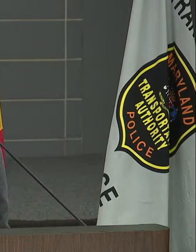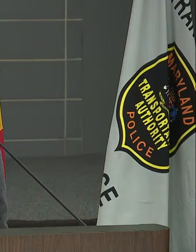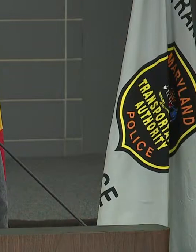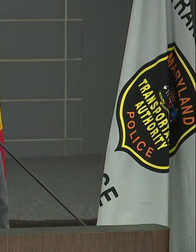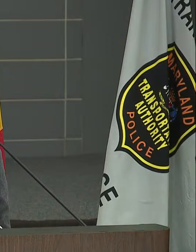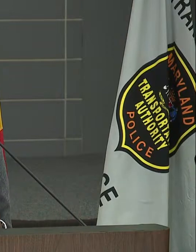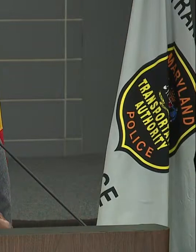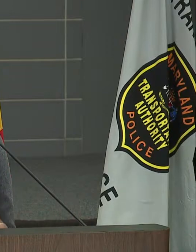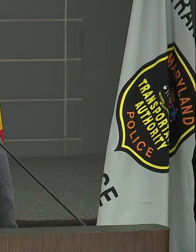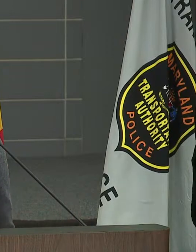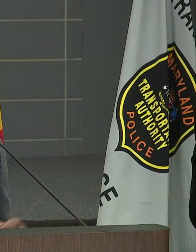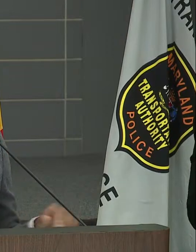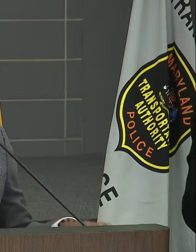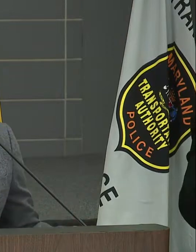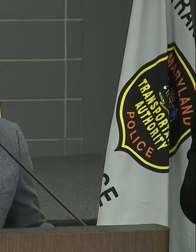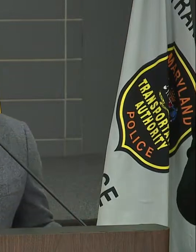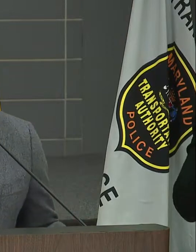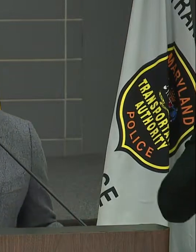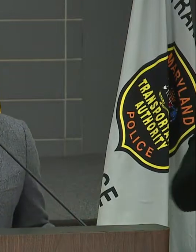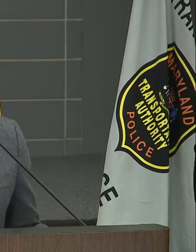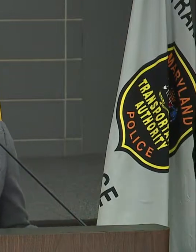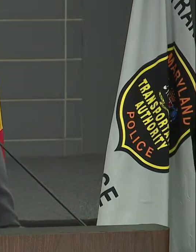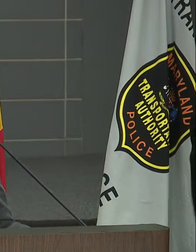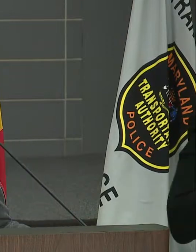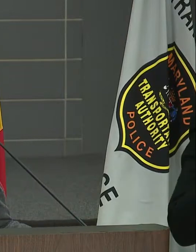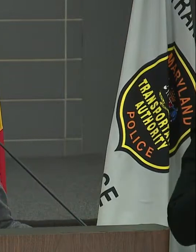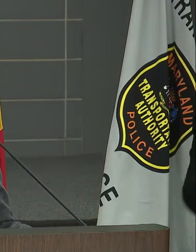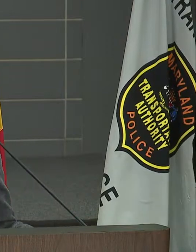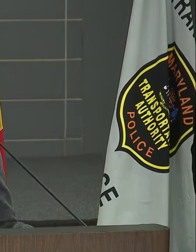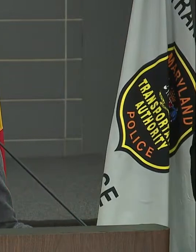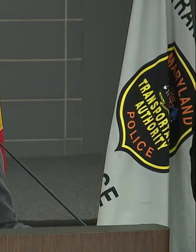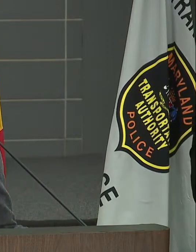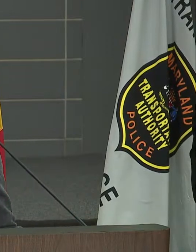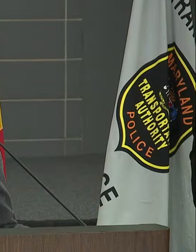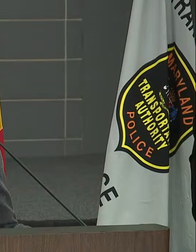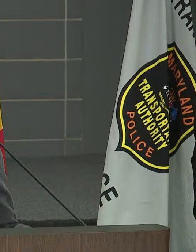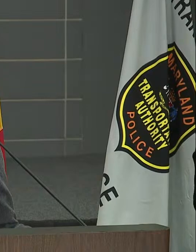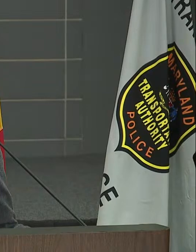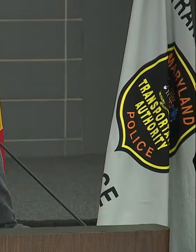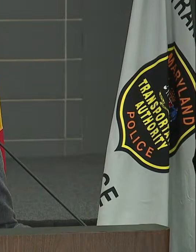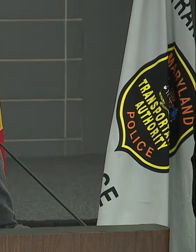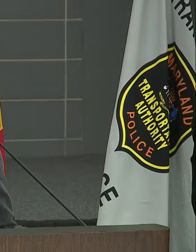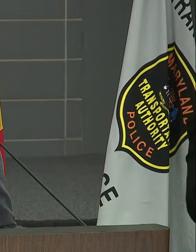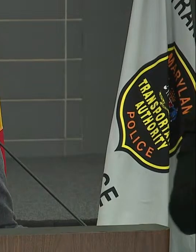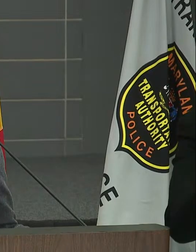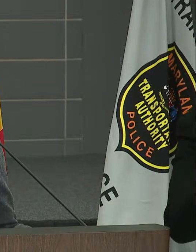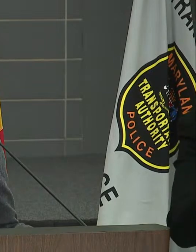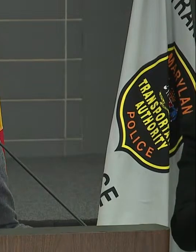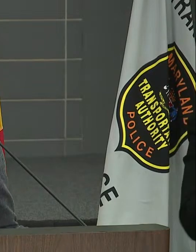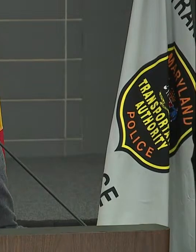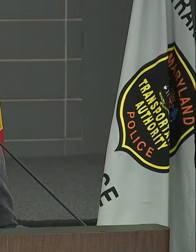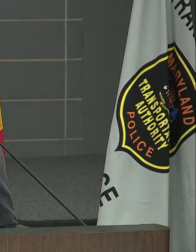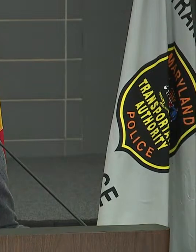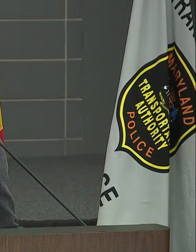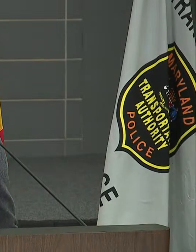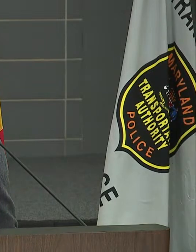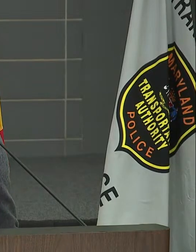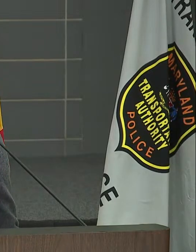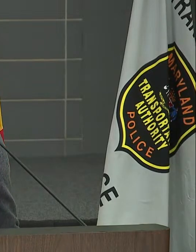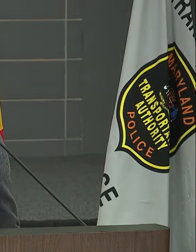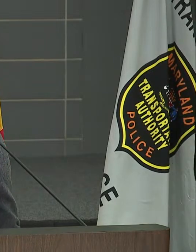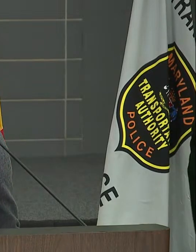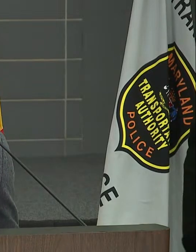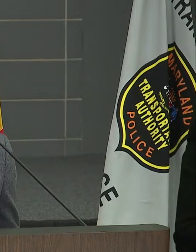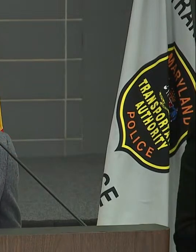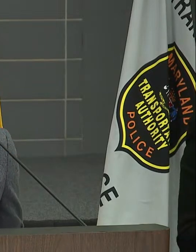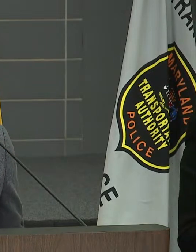addition to our partnership to support the Maryland Tough, Baltimore Strong Alliance, which raised more than $15 million from the private